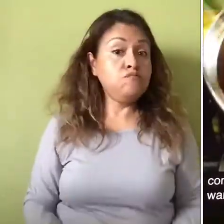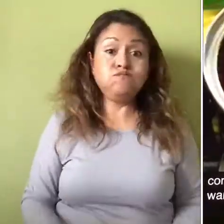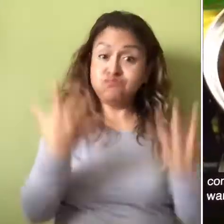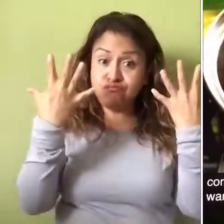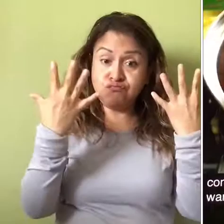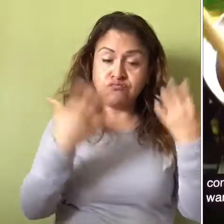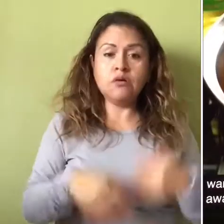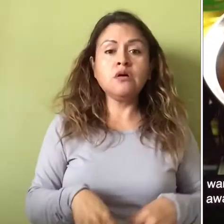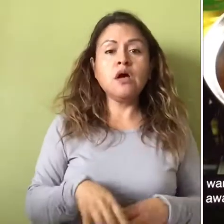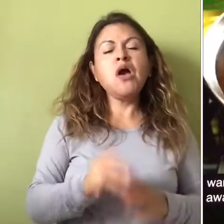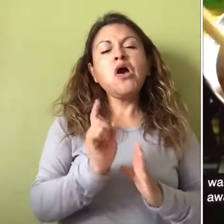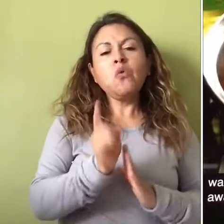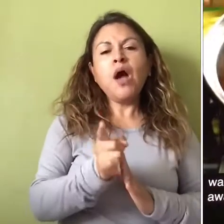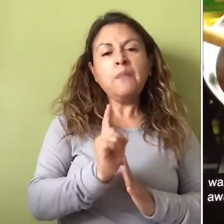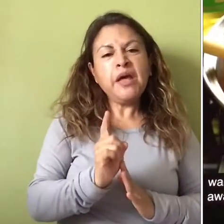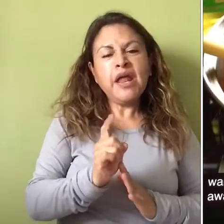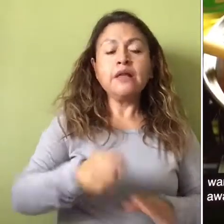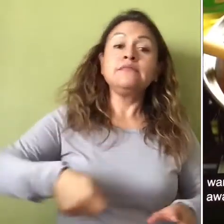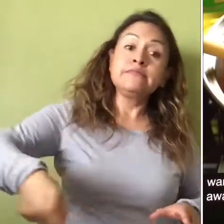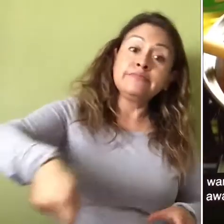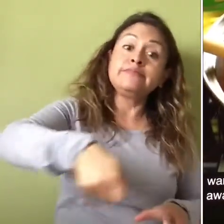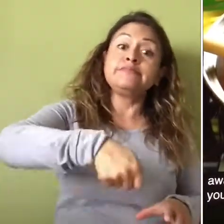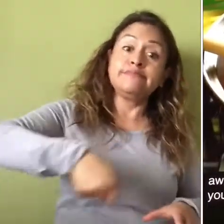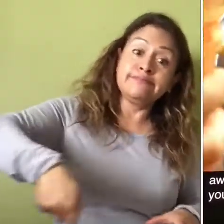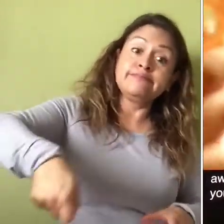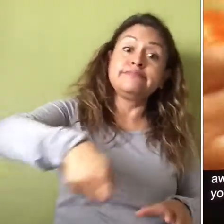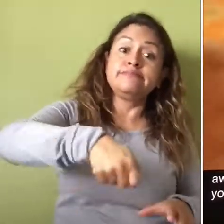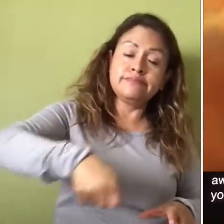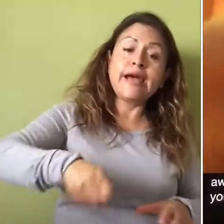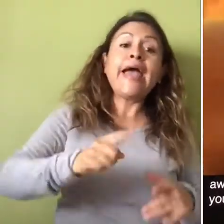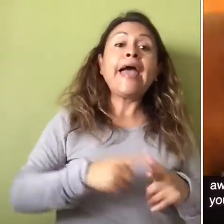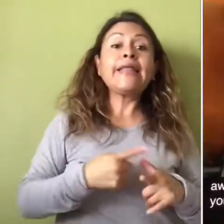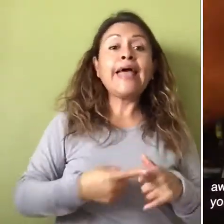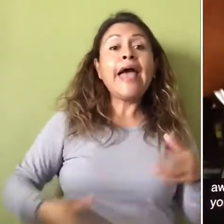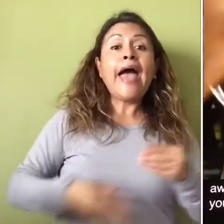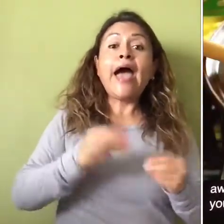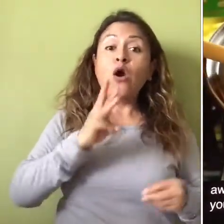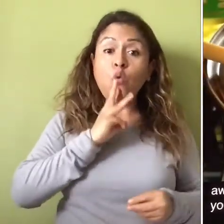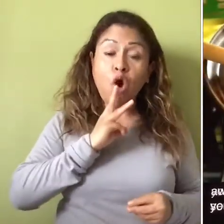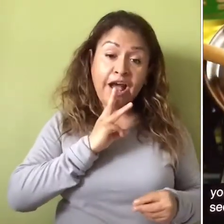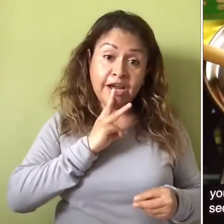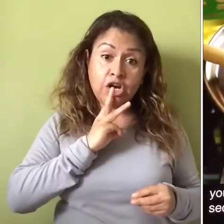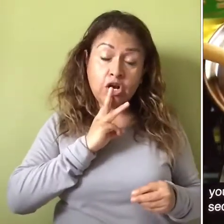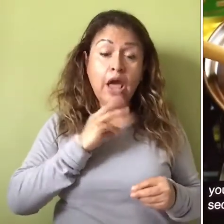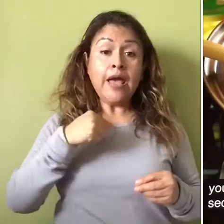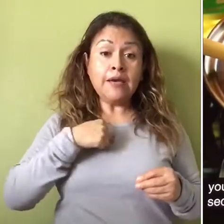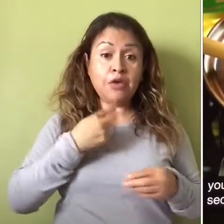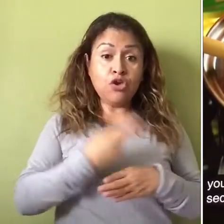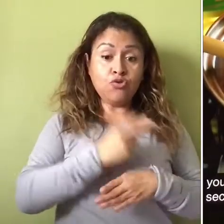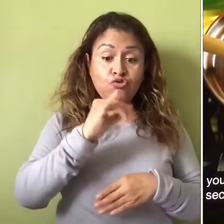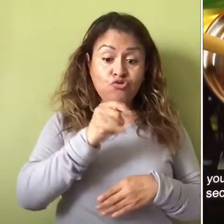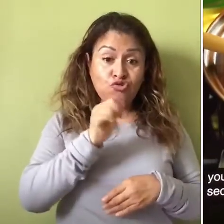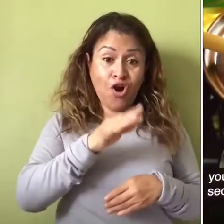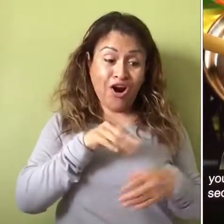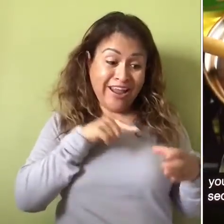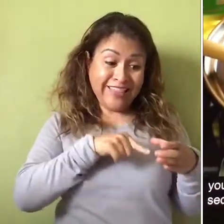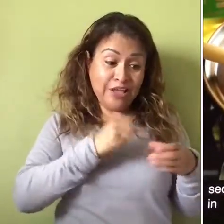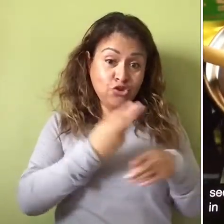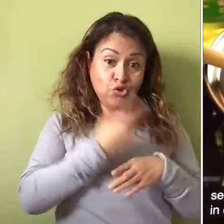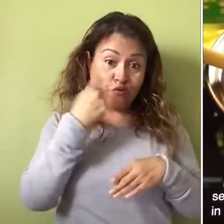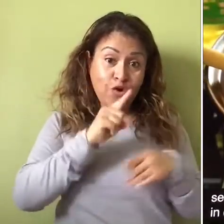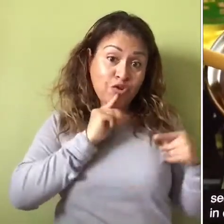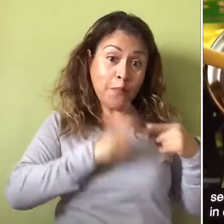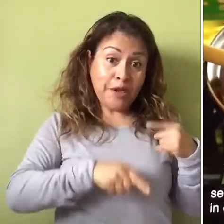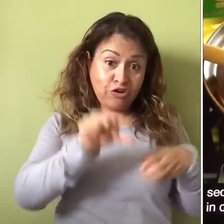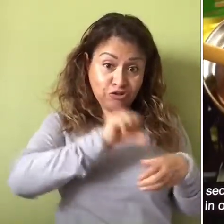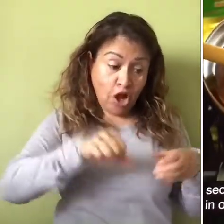to a minute. Then you want to add in 1.5 cups of water. I'm actually going to add the water into my blender jar and swirl it around to get all that extra flavor that's